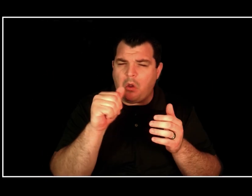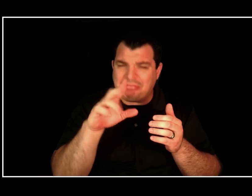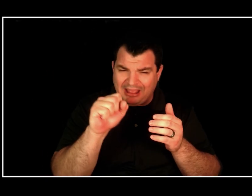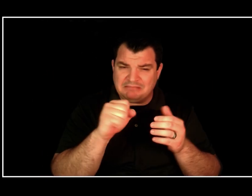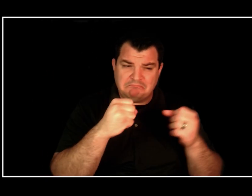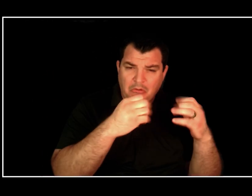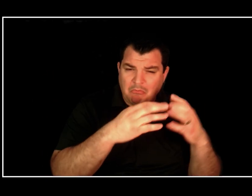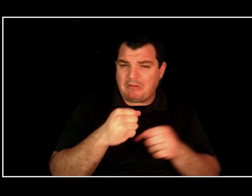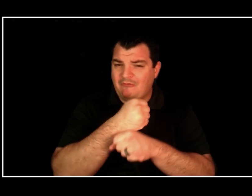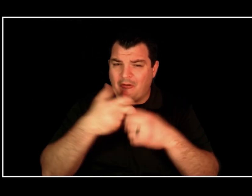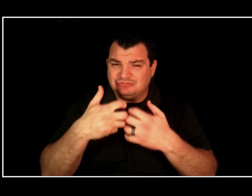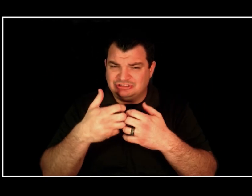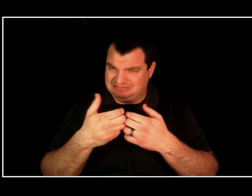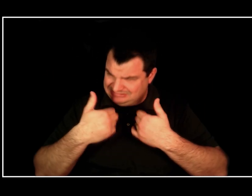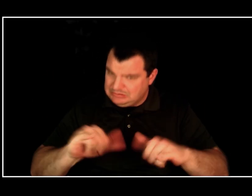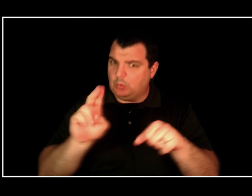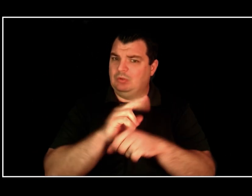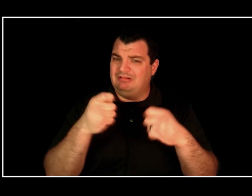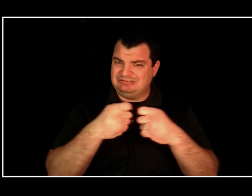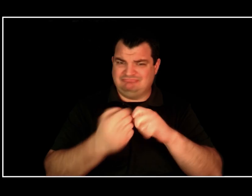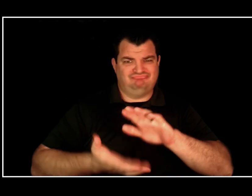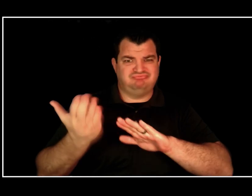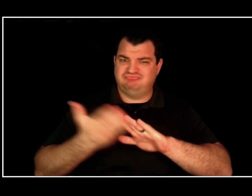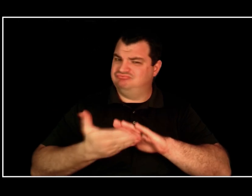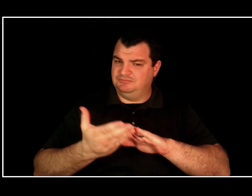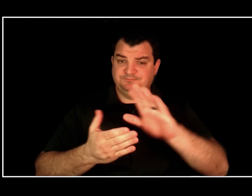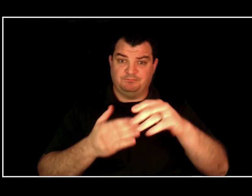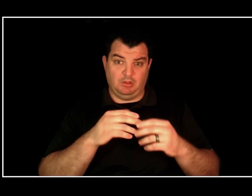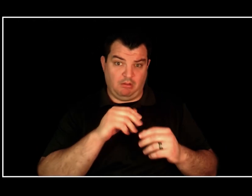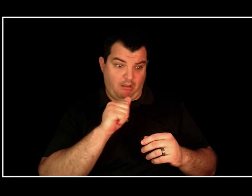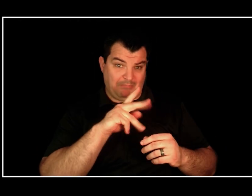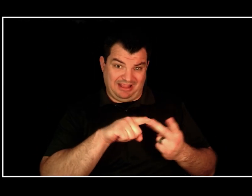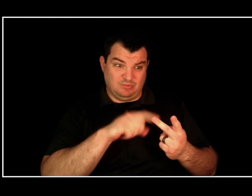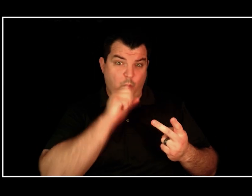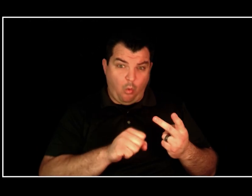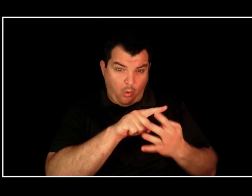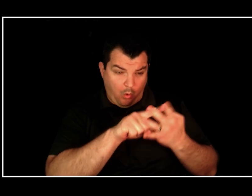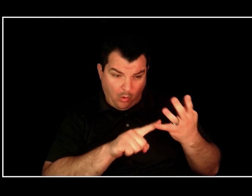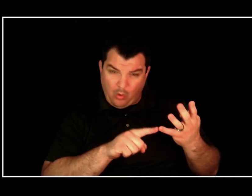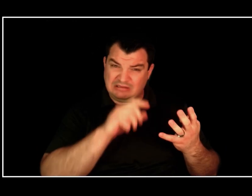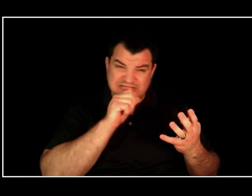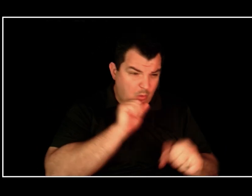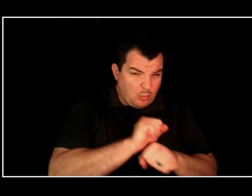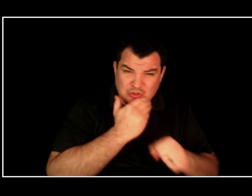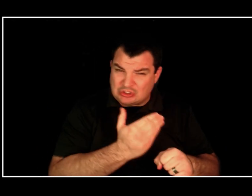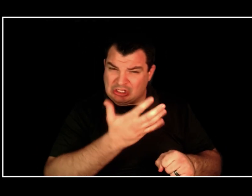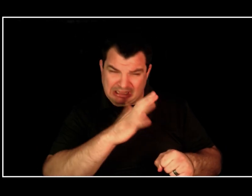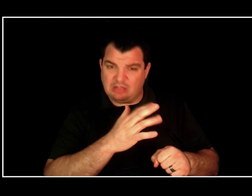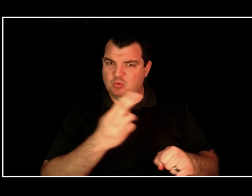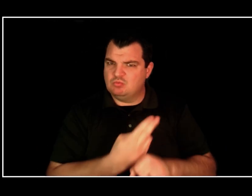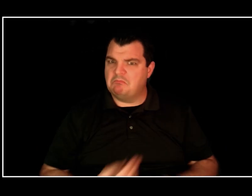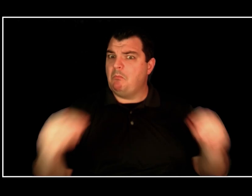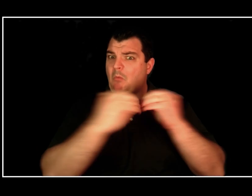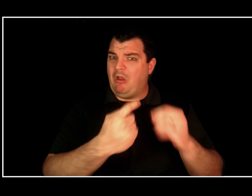microwaves and coffee makers use electricity when they are running. When appliances are old or not working well, they often use